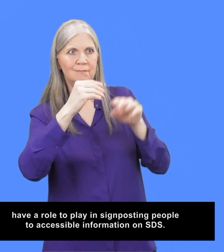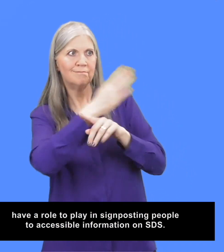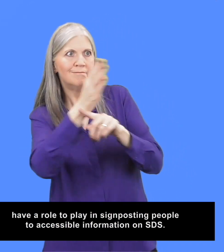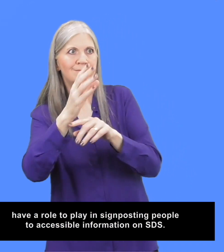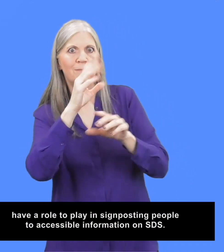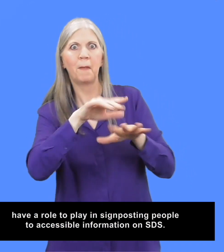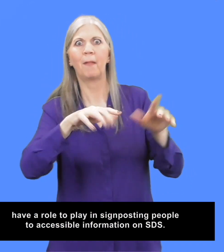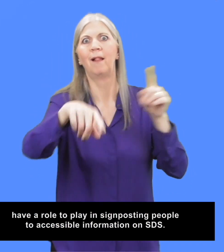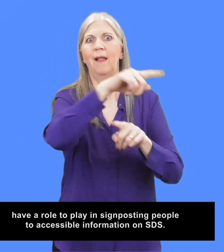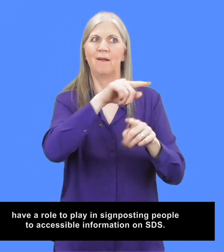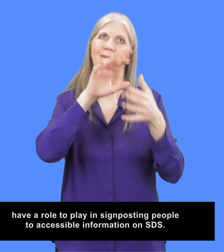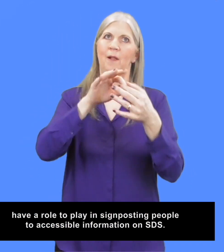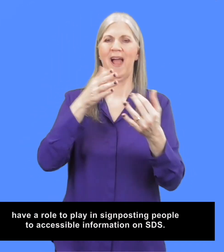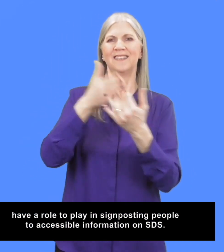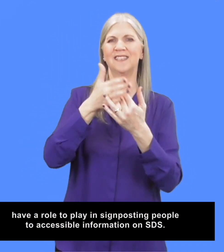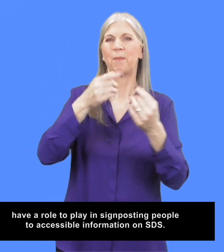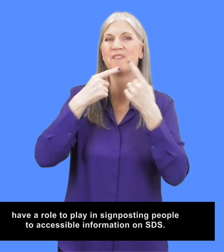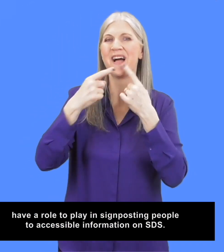on SDS.